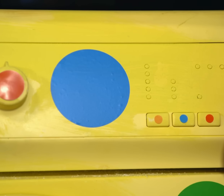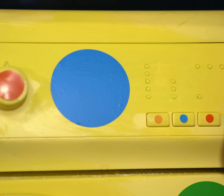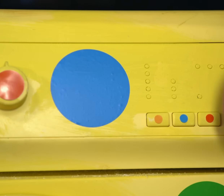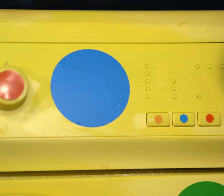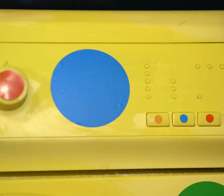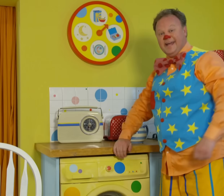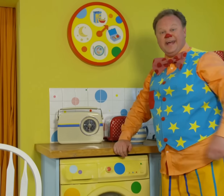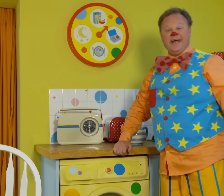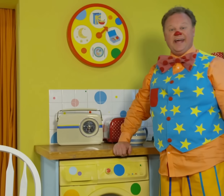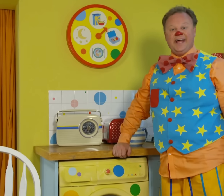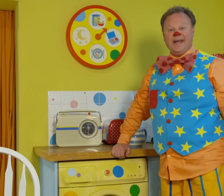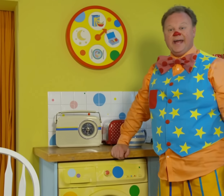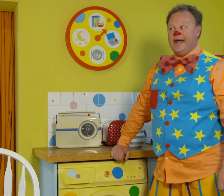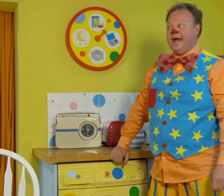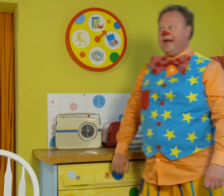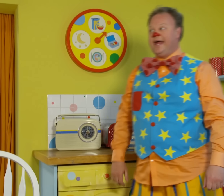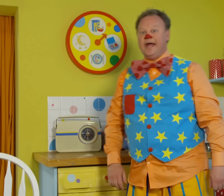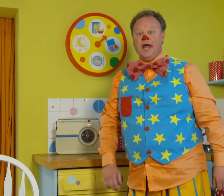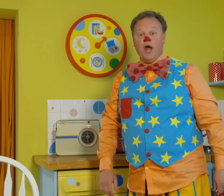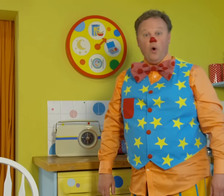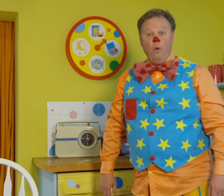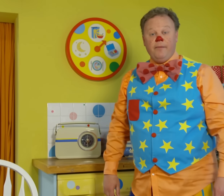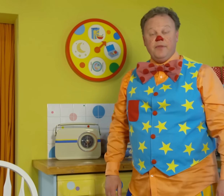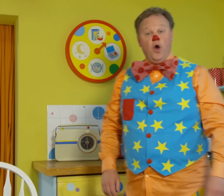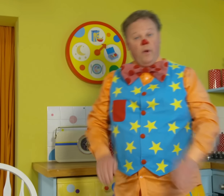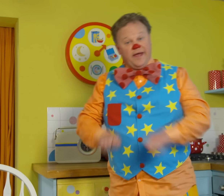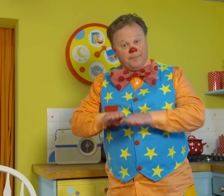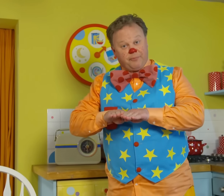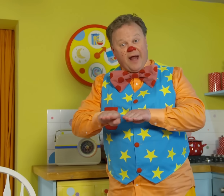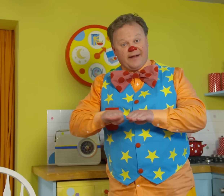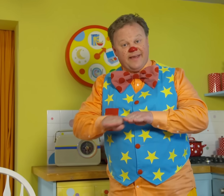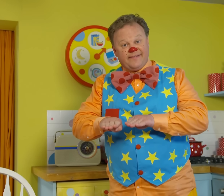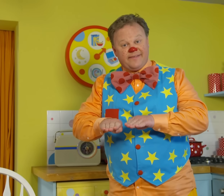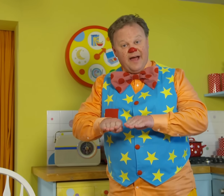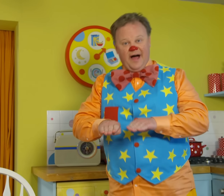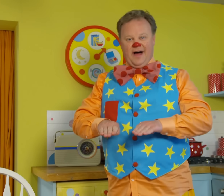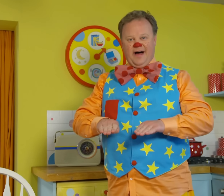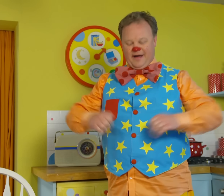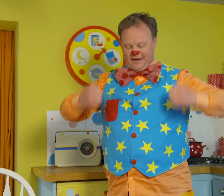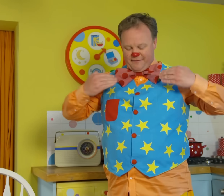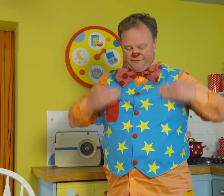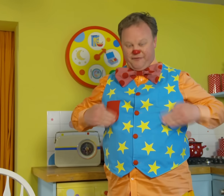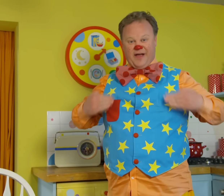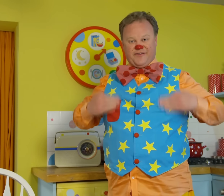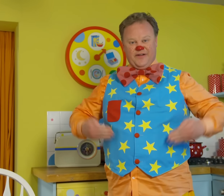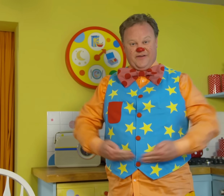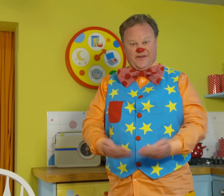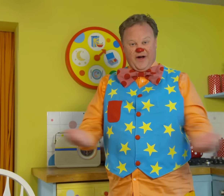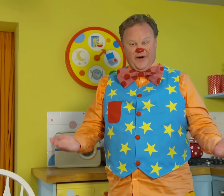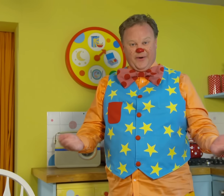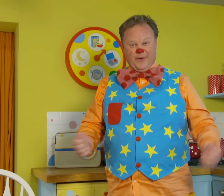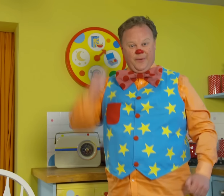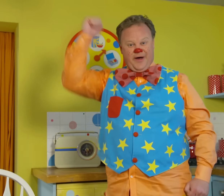What shall we do while we're waiting? Well, we can practice a fashion show.